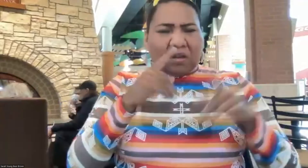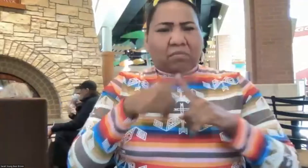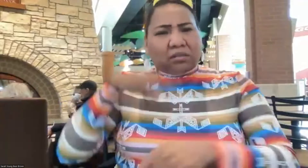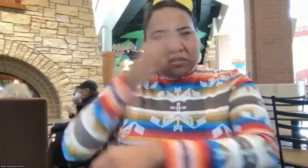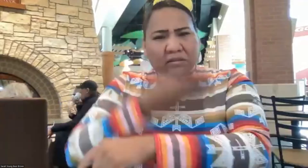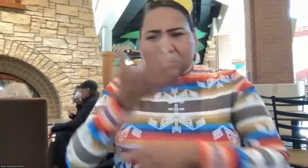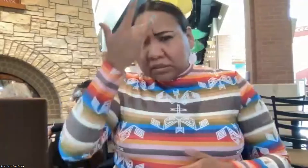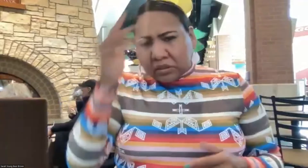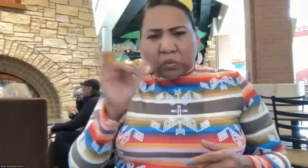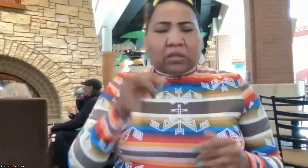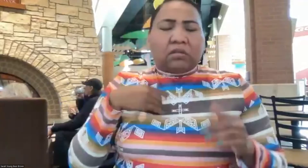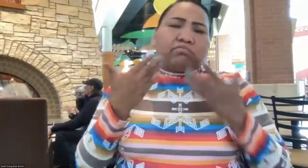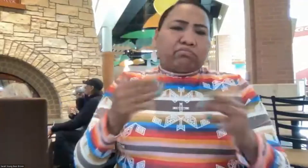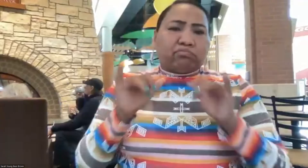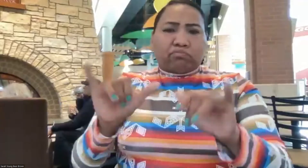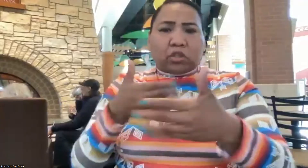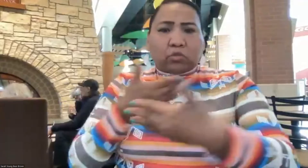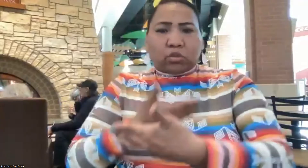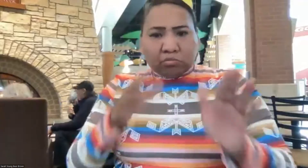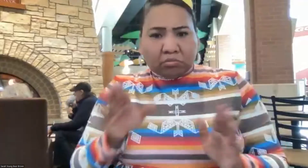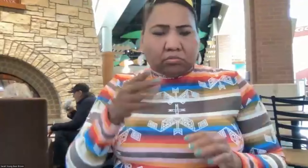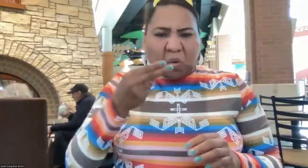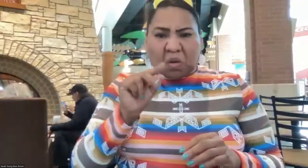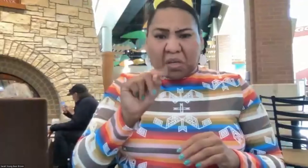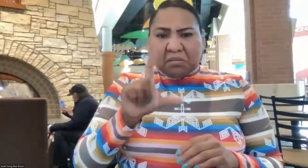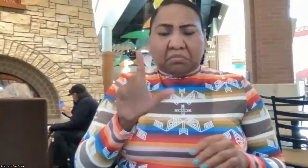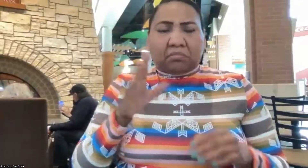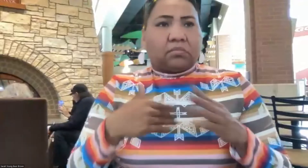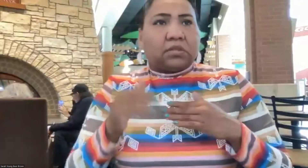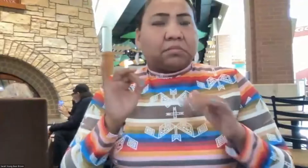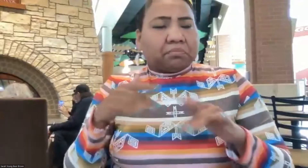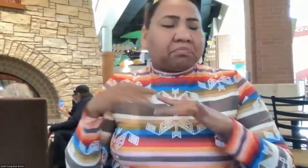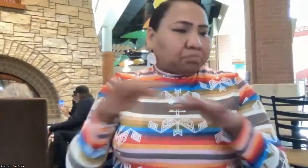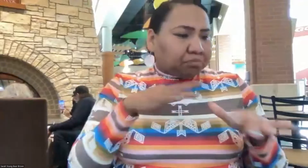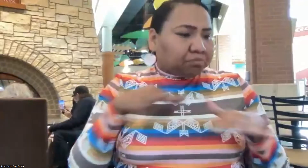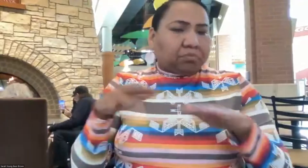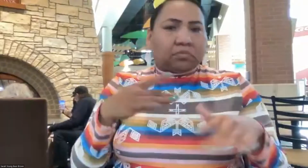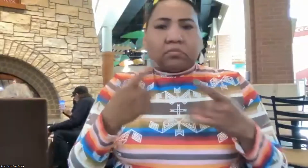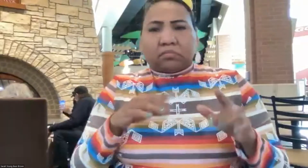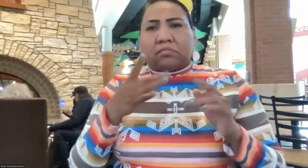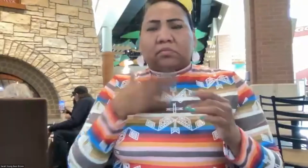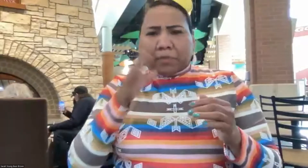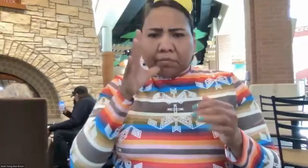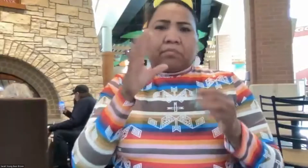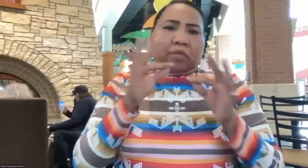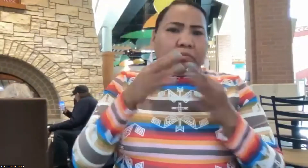but the weather was really bad. My son was sick, so we decided to get a room and stay the